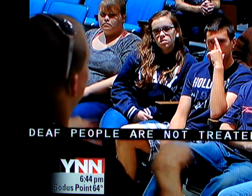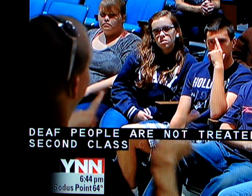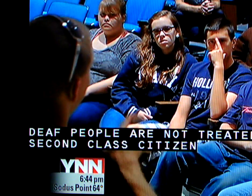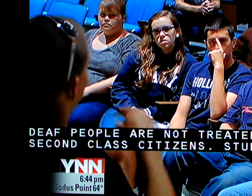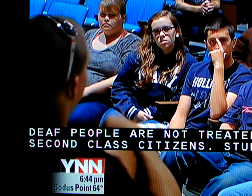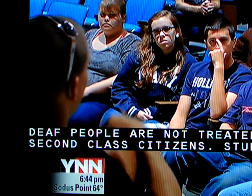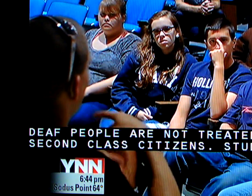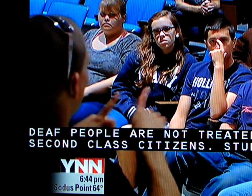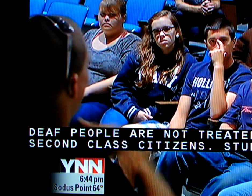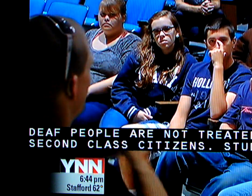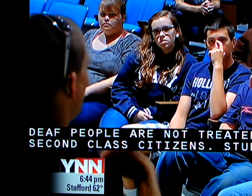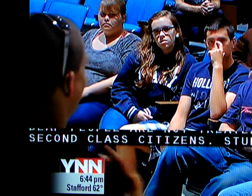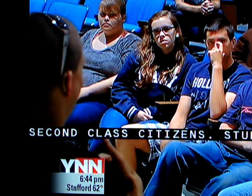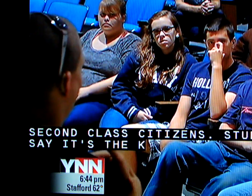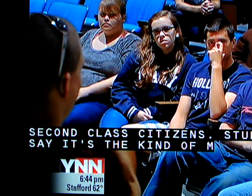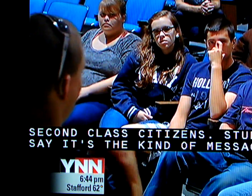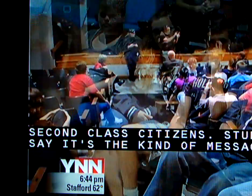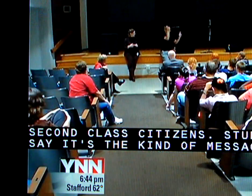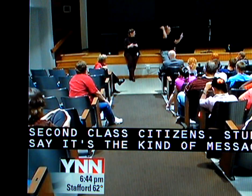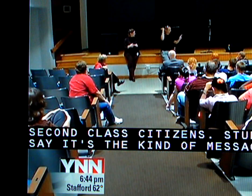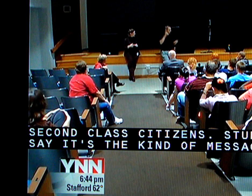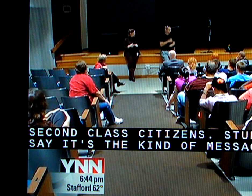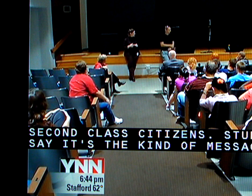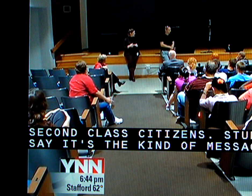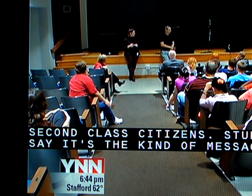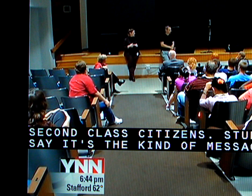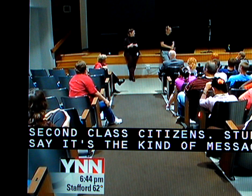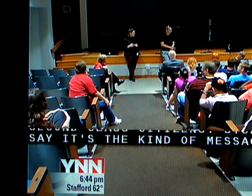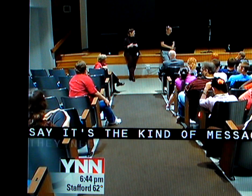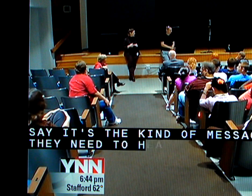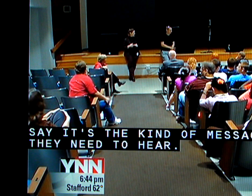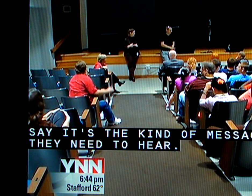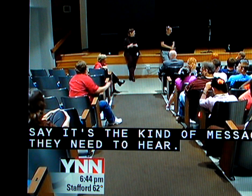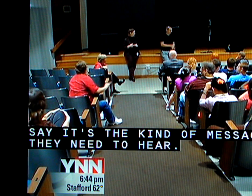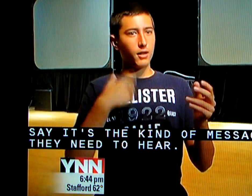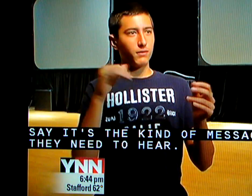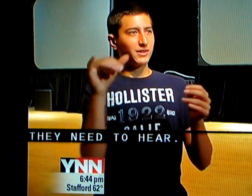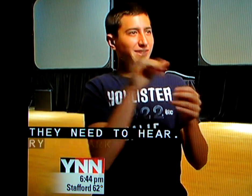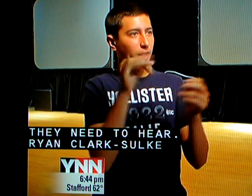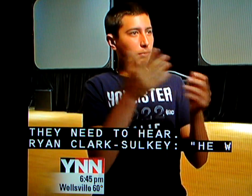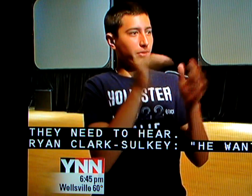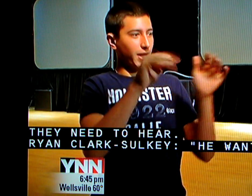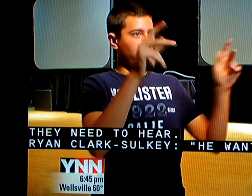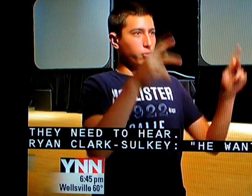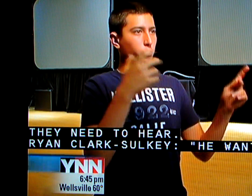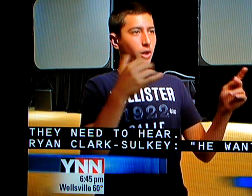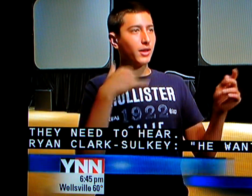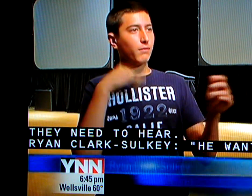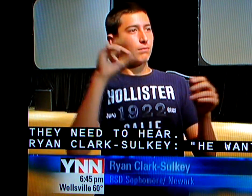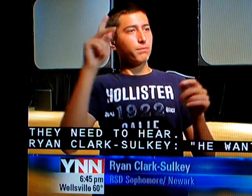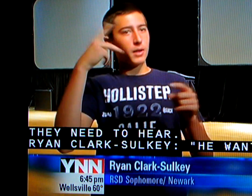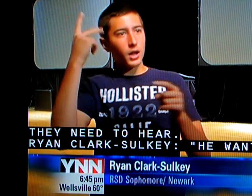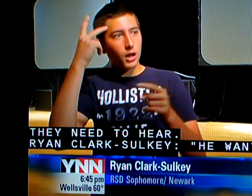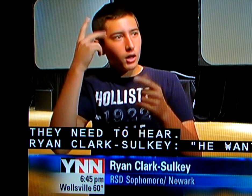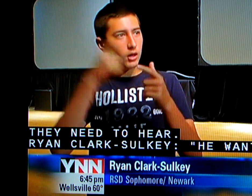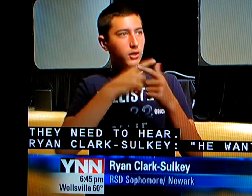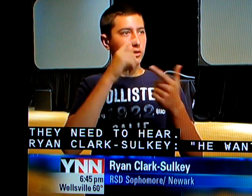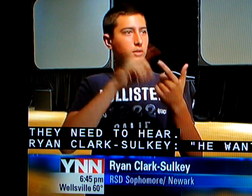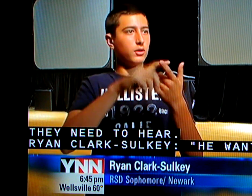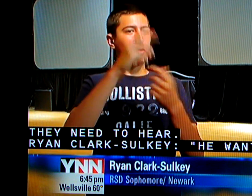second-class citizens. Students say it's the kind of message they need to hear. He wants to encourage people to have